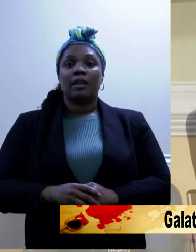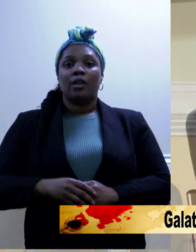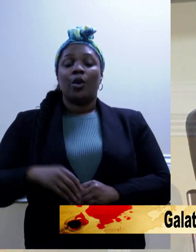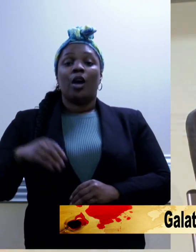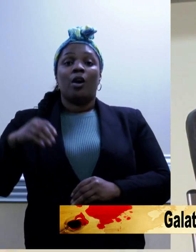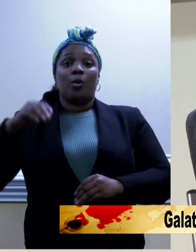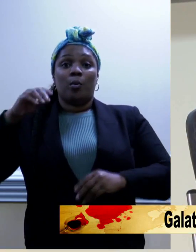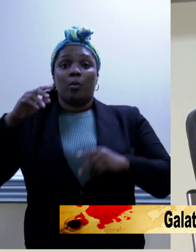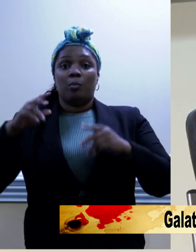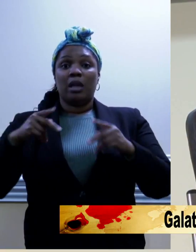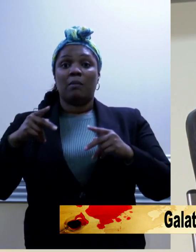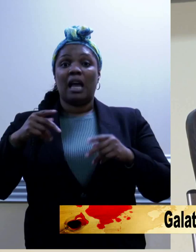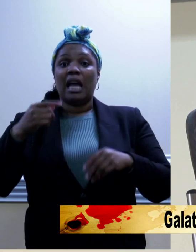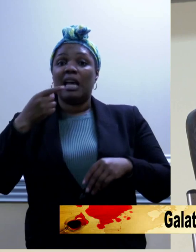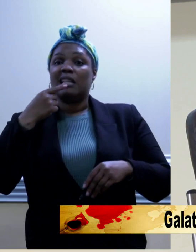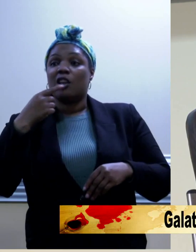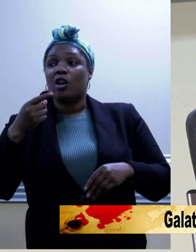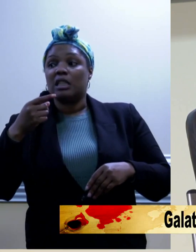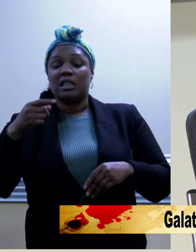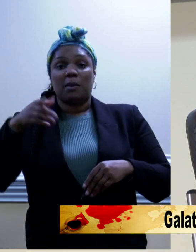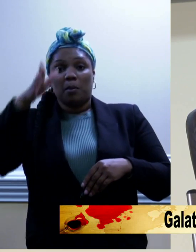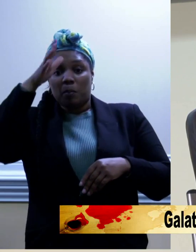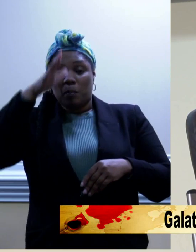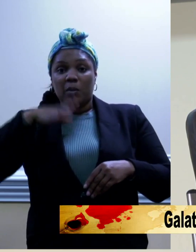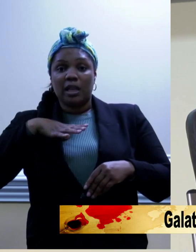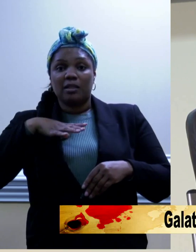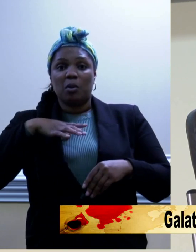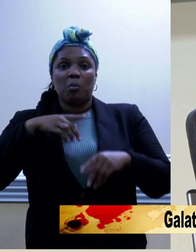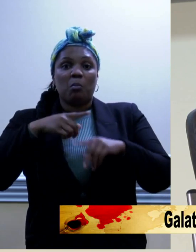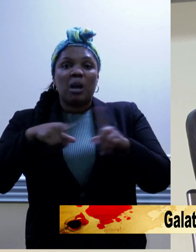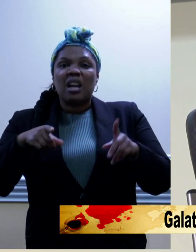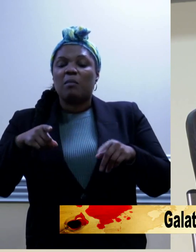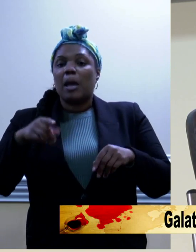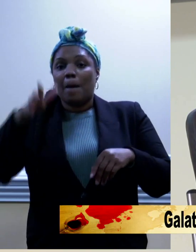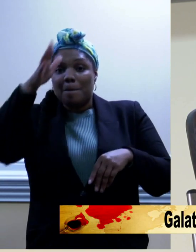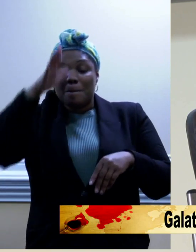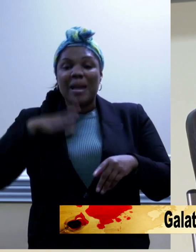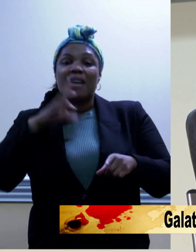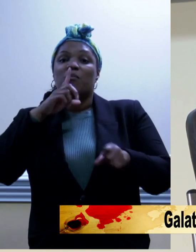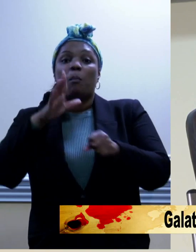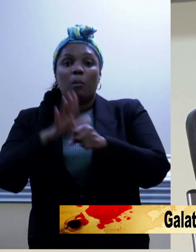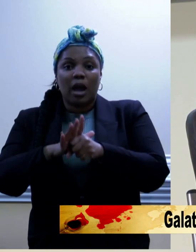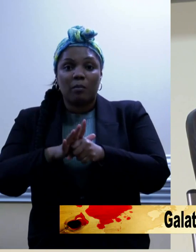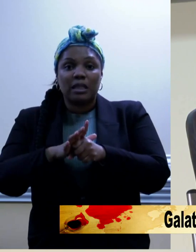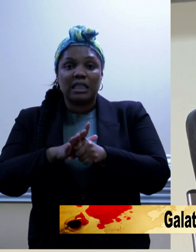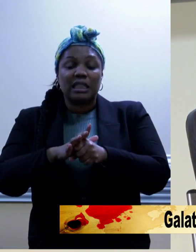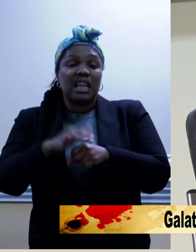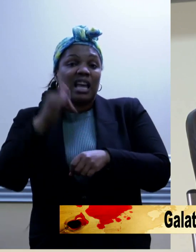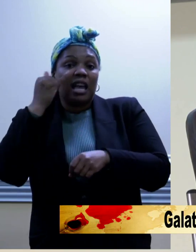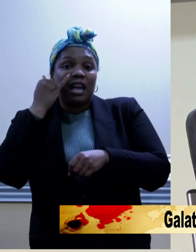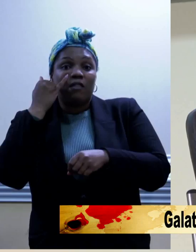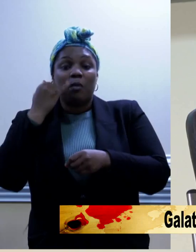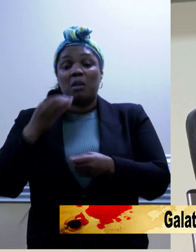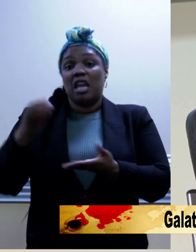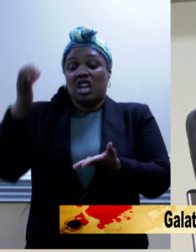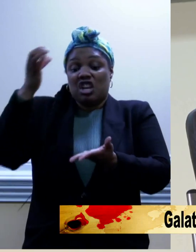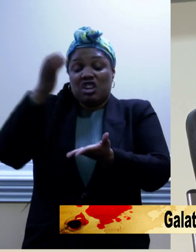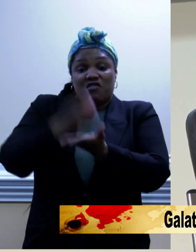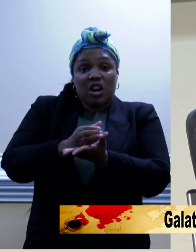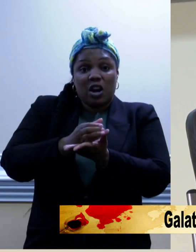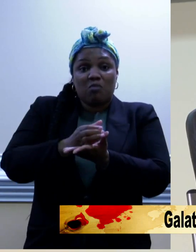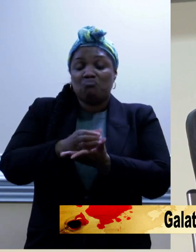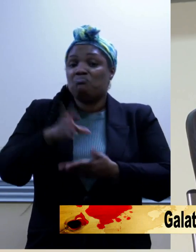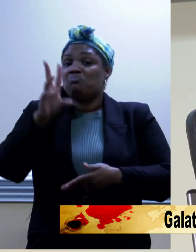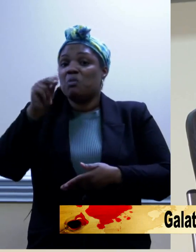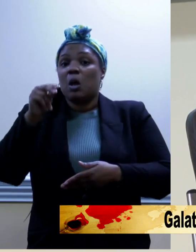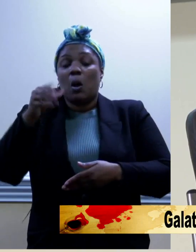Brethren, I speak after the manner of men, though it be but a man's covenant. Yet if it be confirmed, no man disannul it